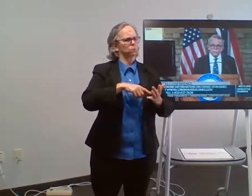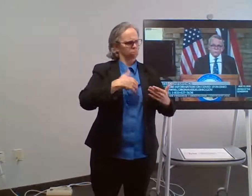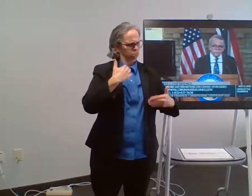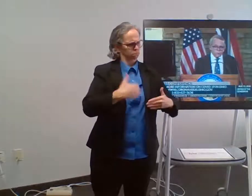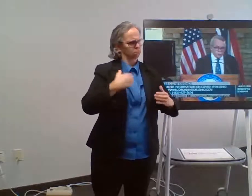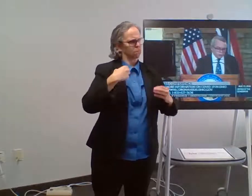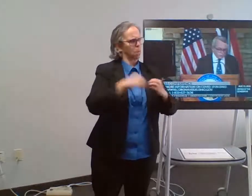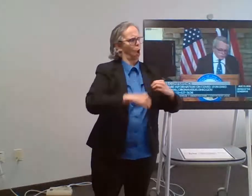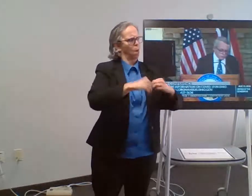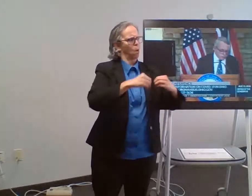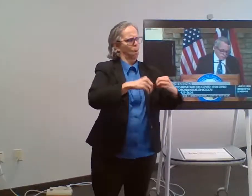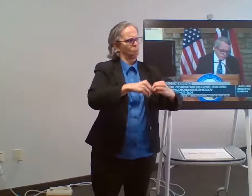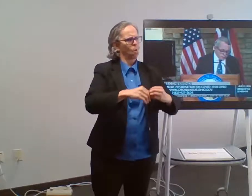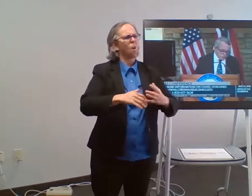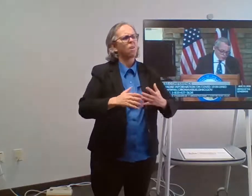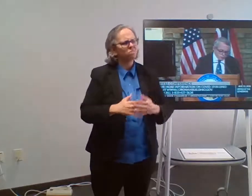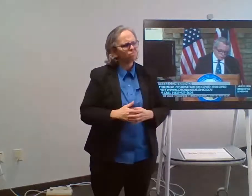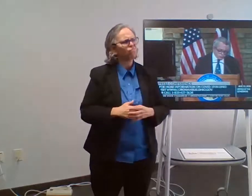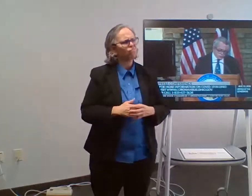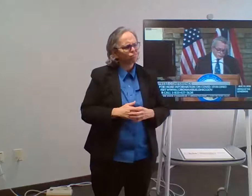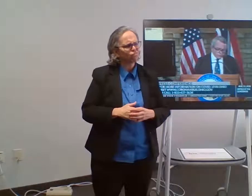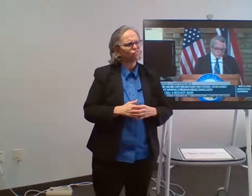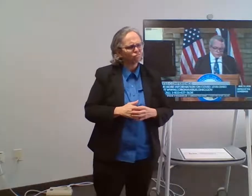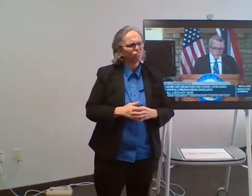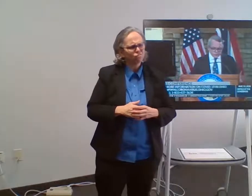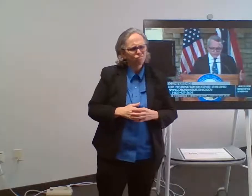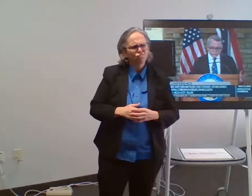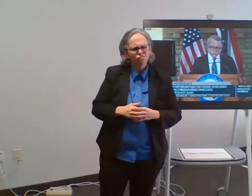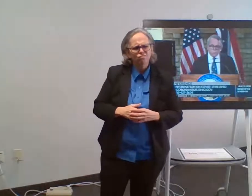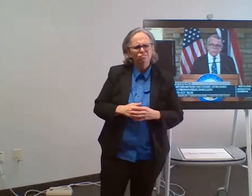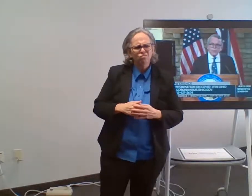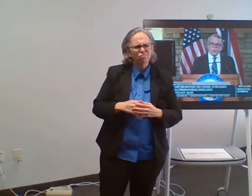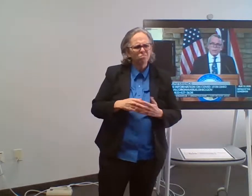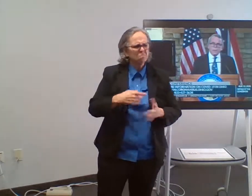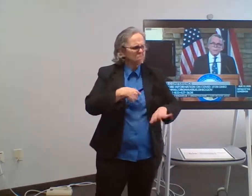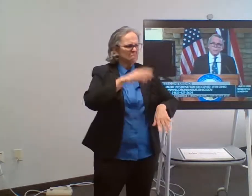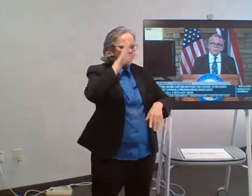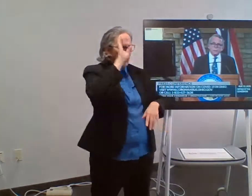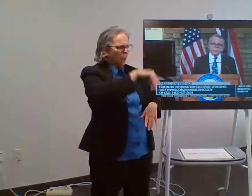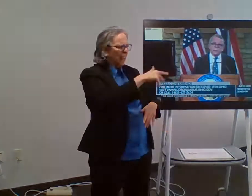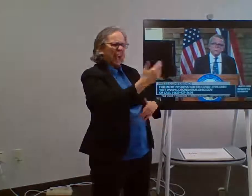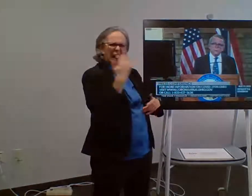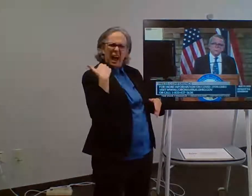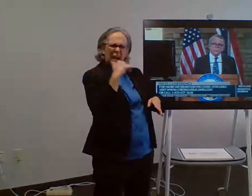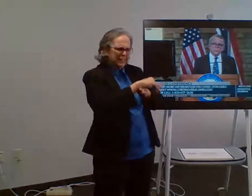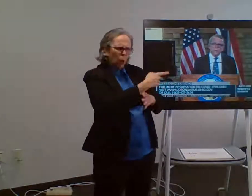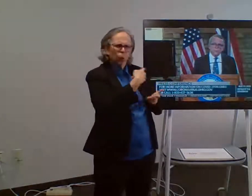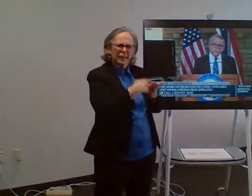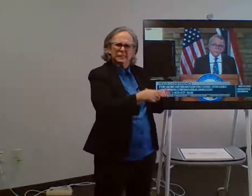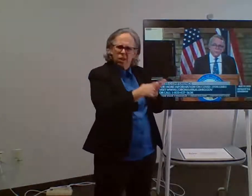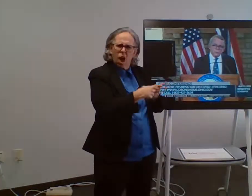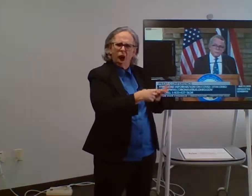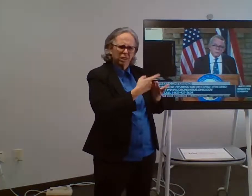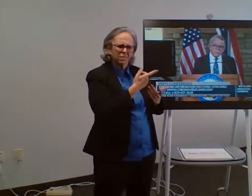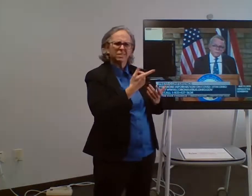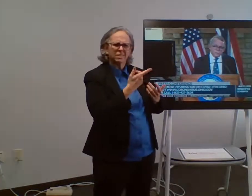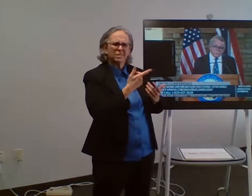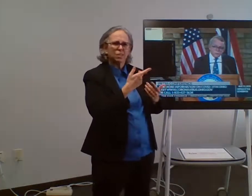you were involved in monitoring some of the athletes, and you